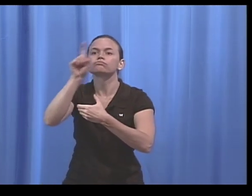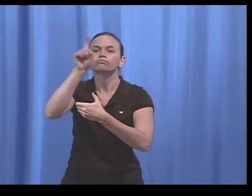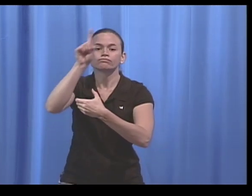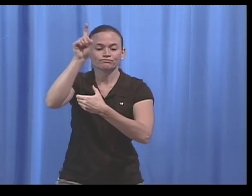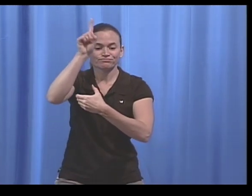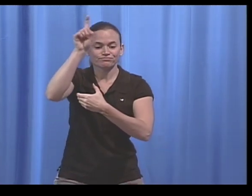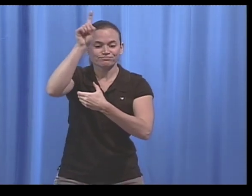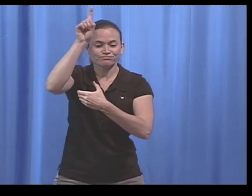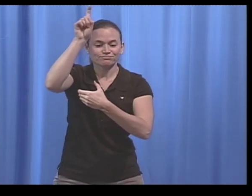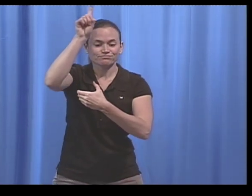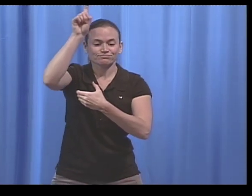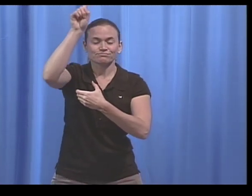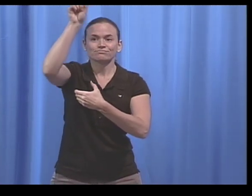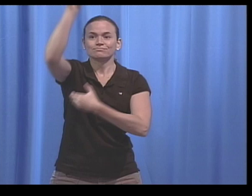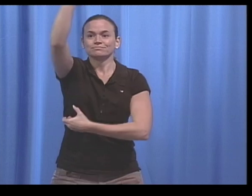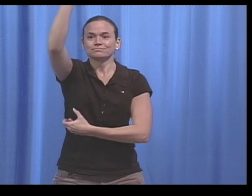he climbed it once more.